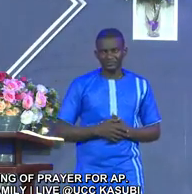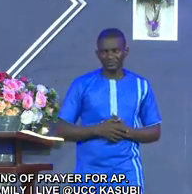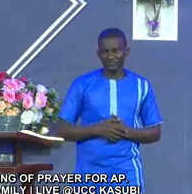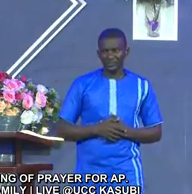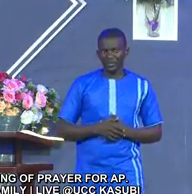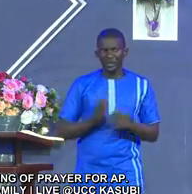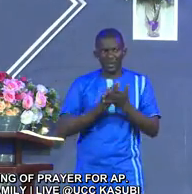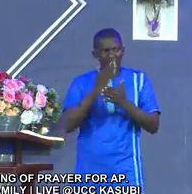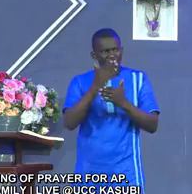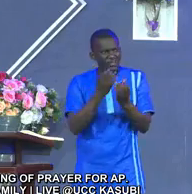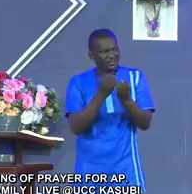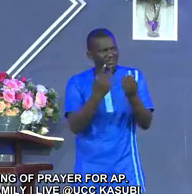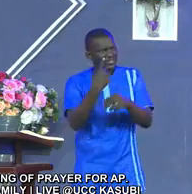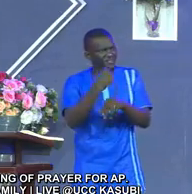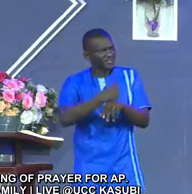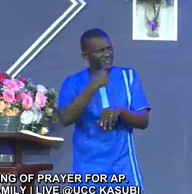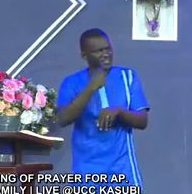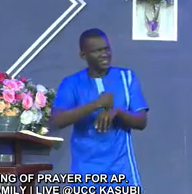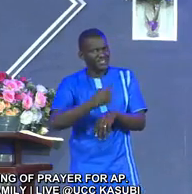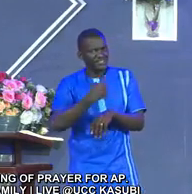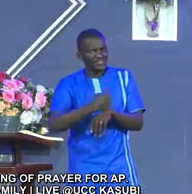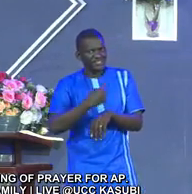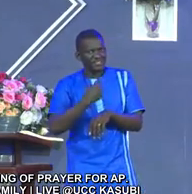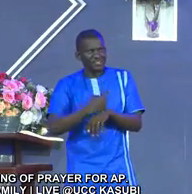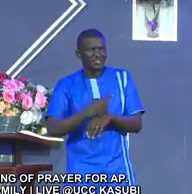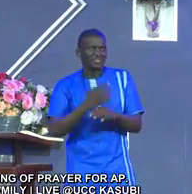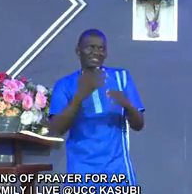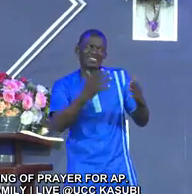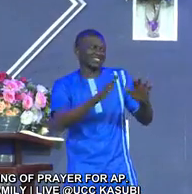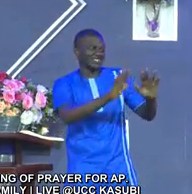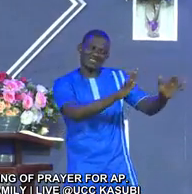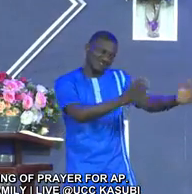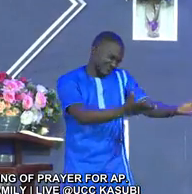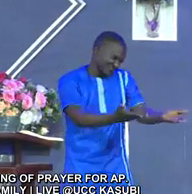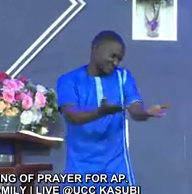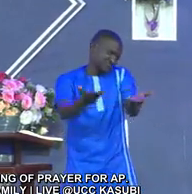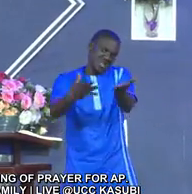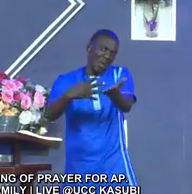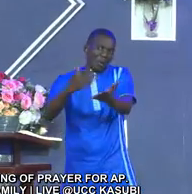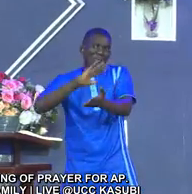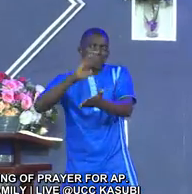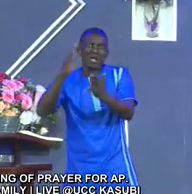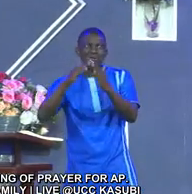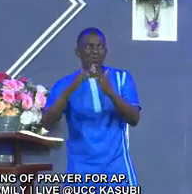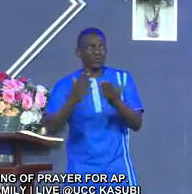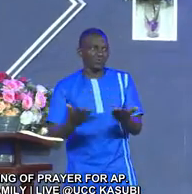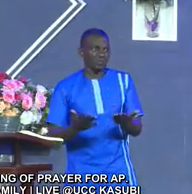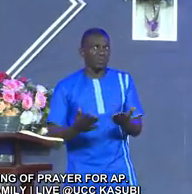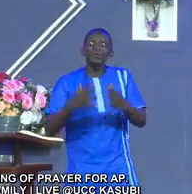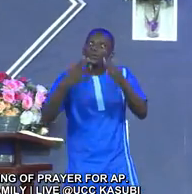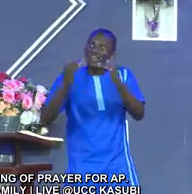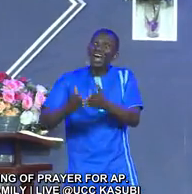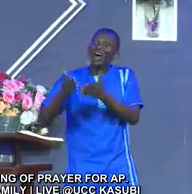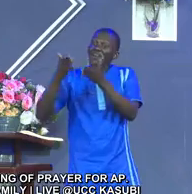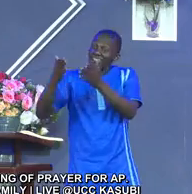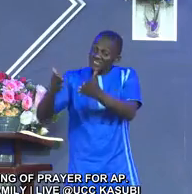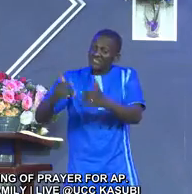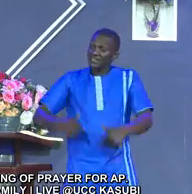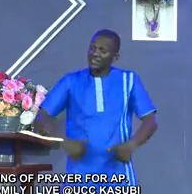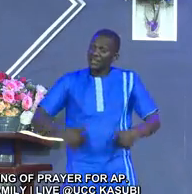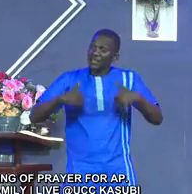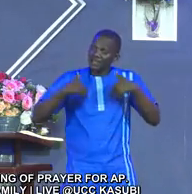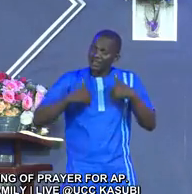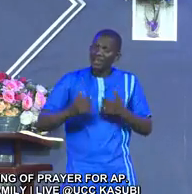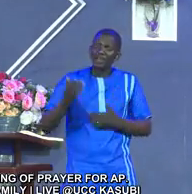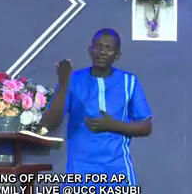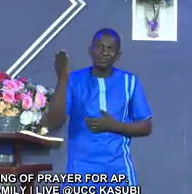And the days went by. And she left the hospital. Even up